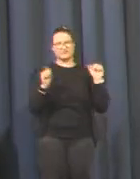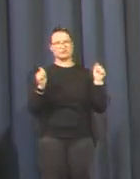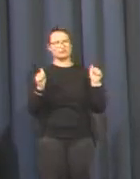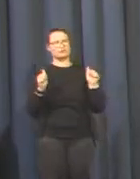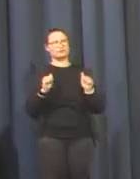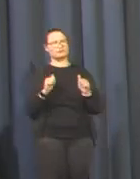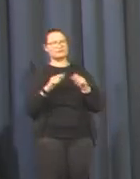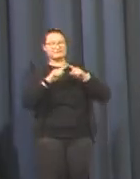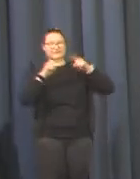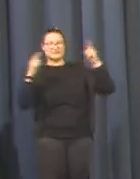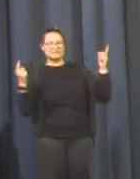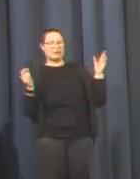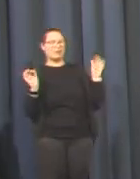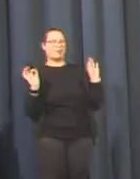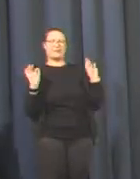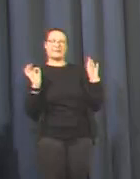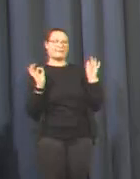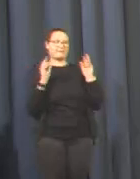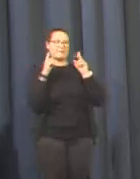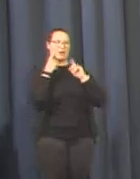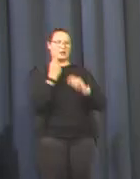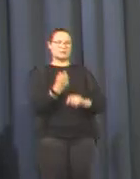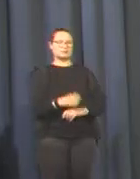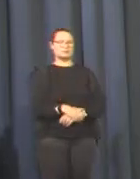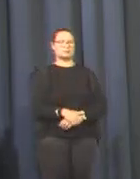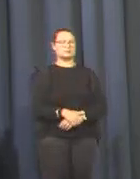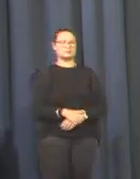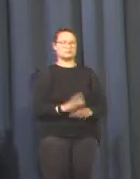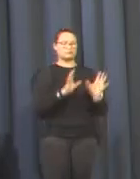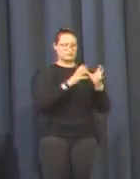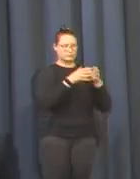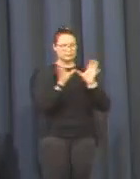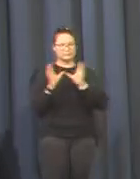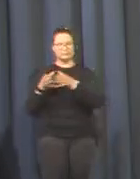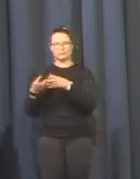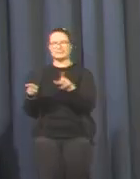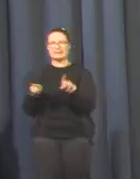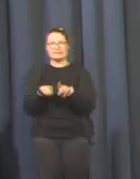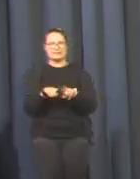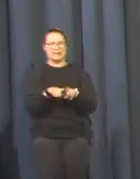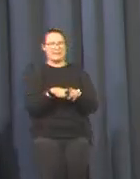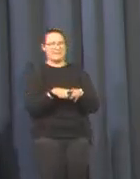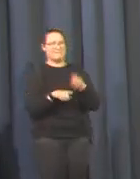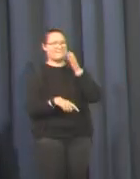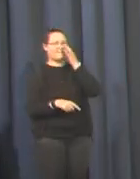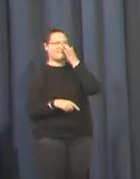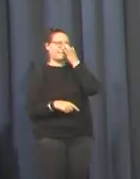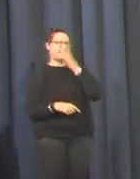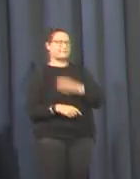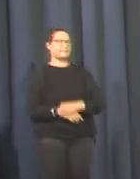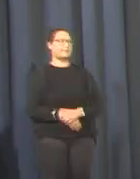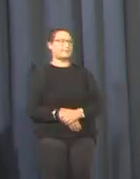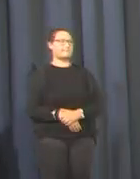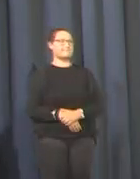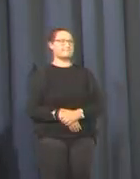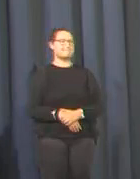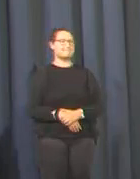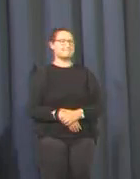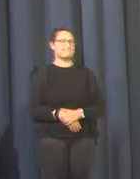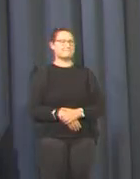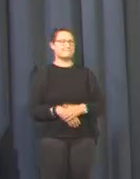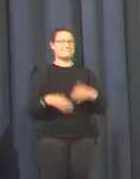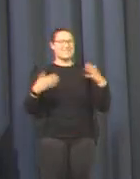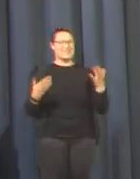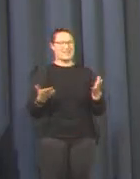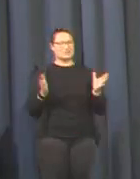find a difference between the two groups. Now, we are dealing with small numbers of